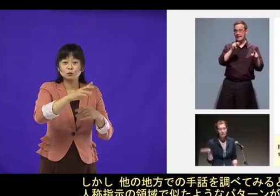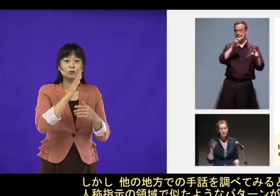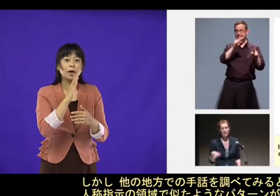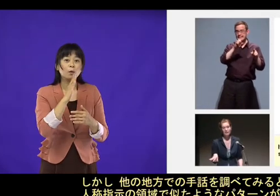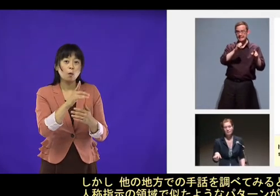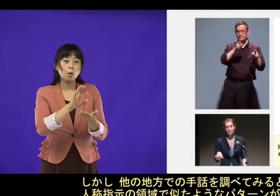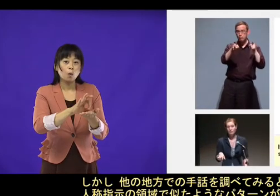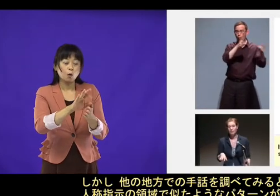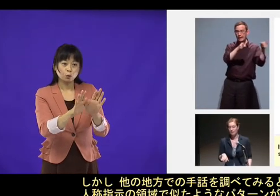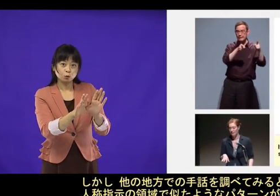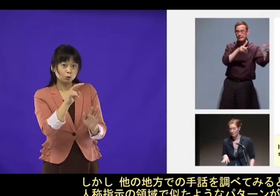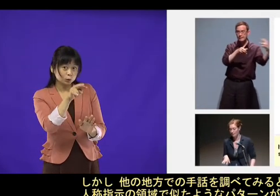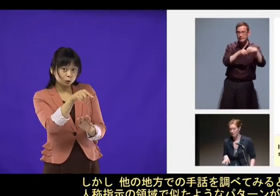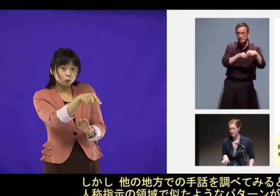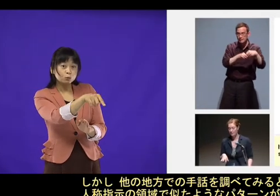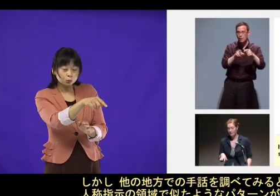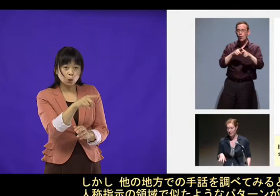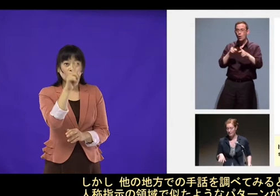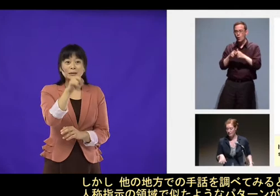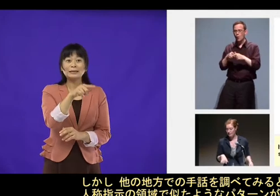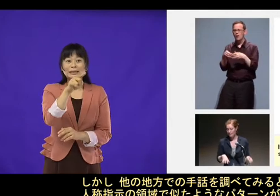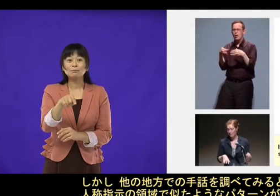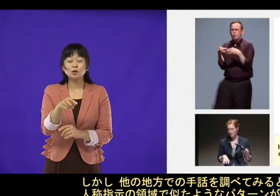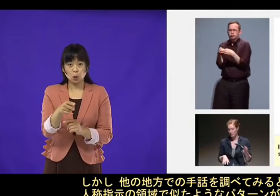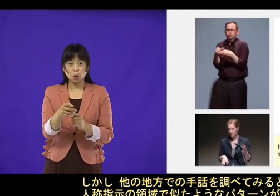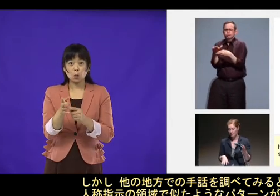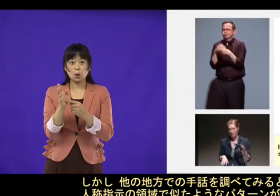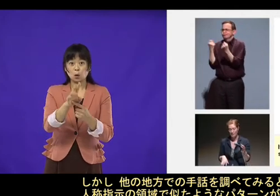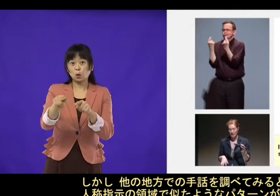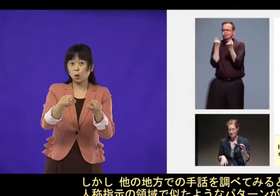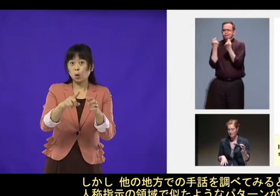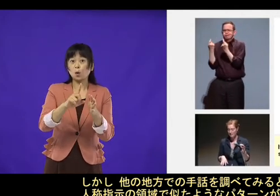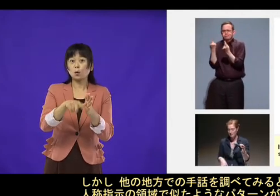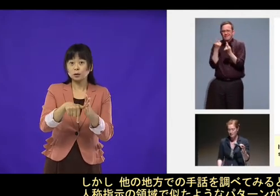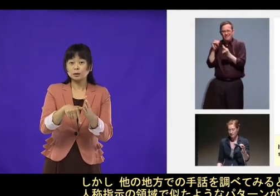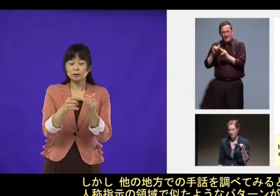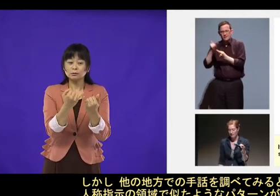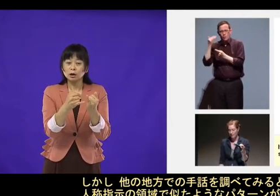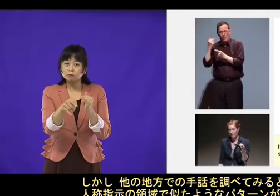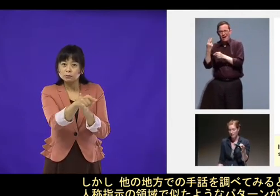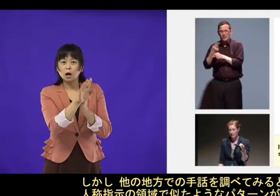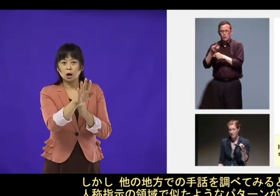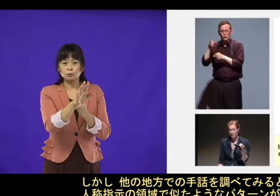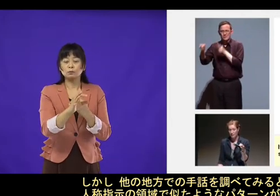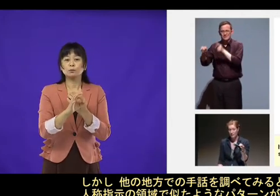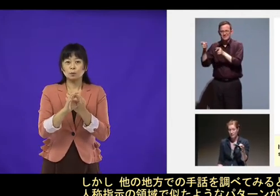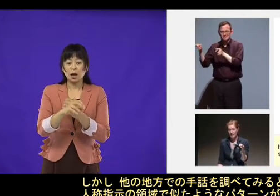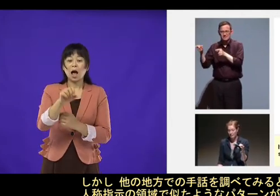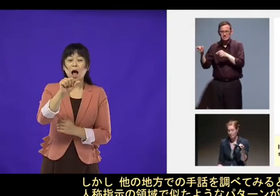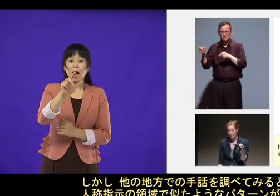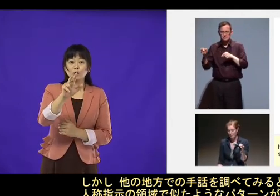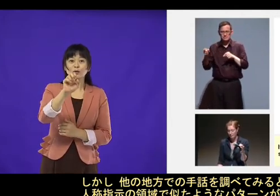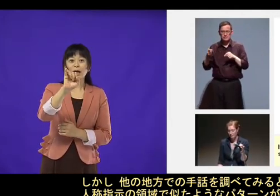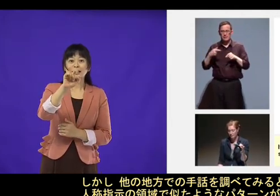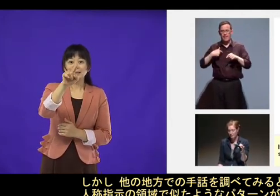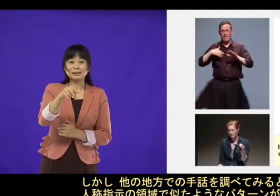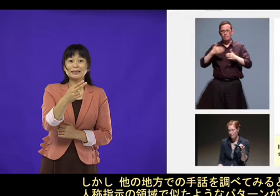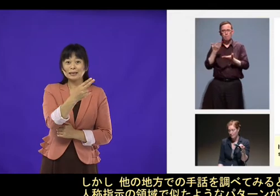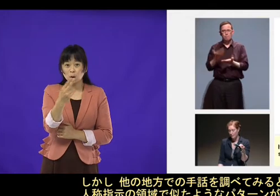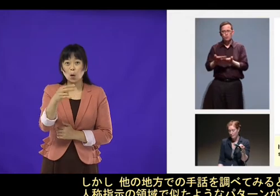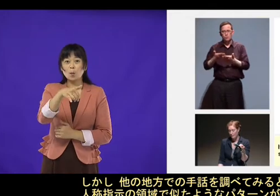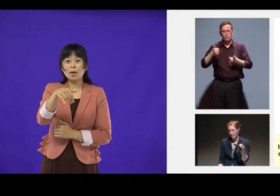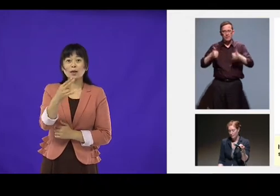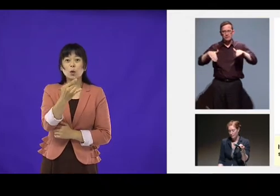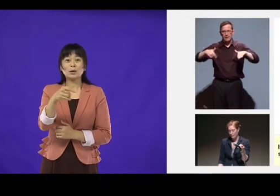But if we look at other rural signing varieties, we find very similar patterns within the domain of person reference.